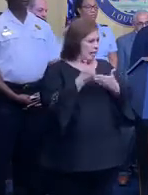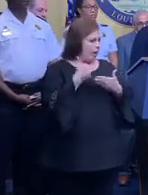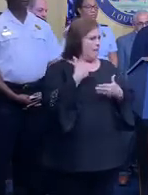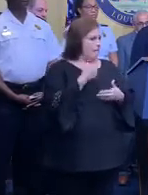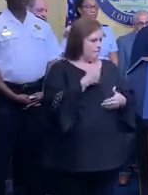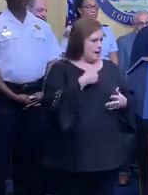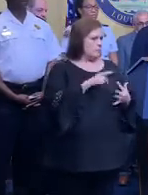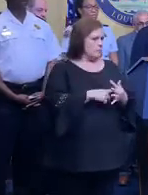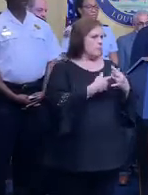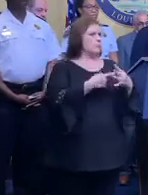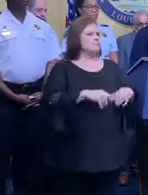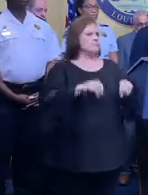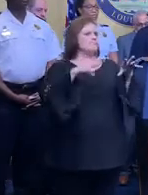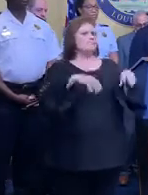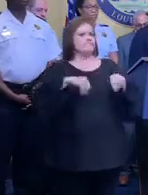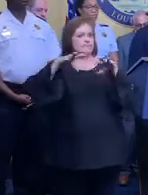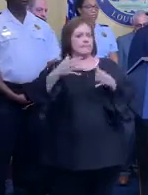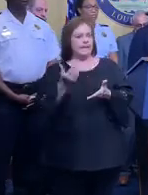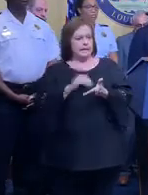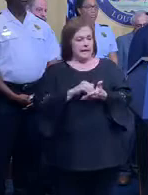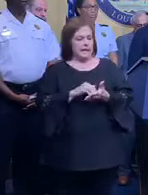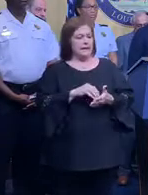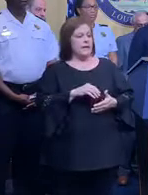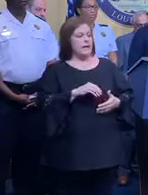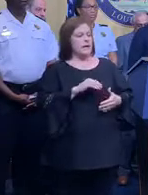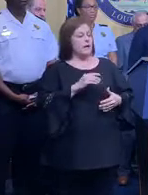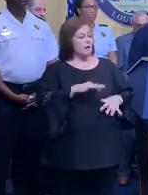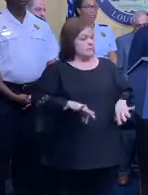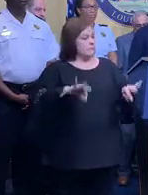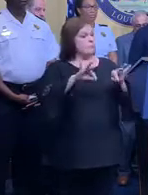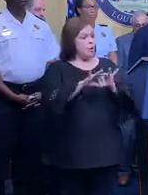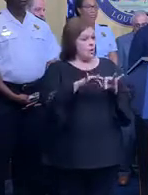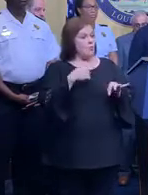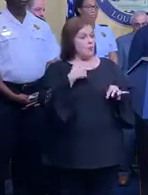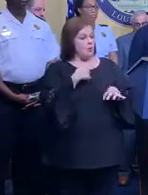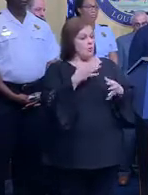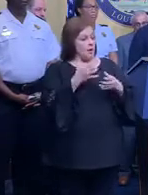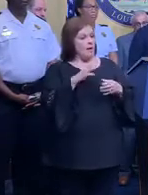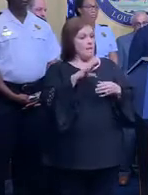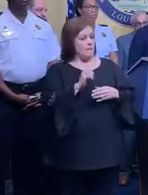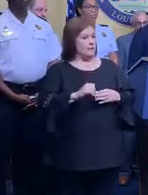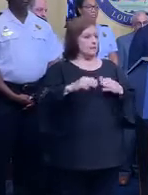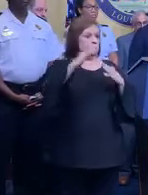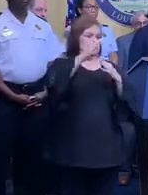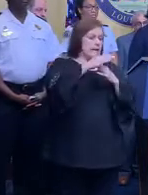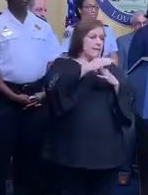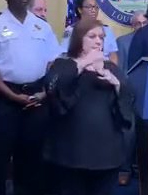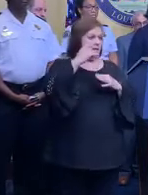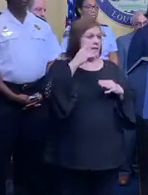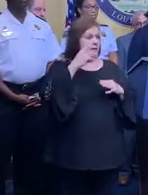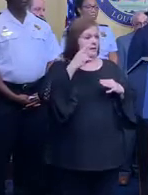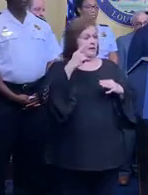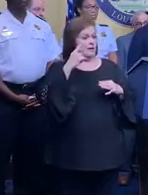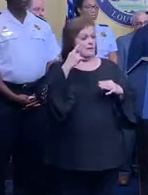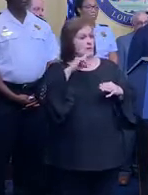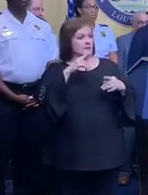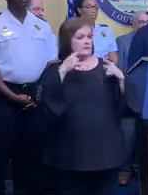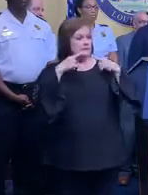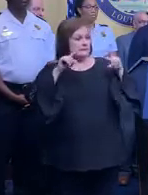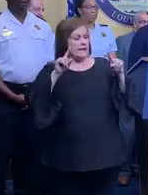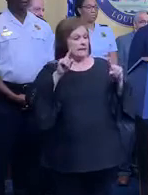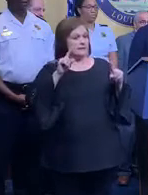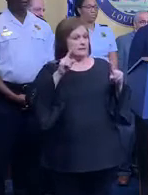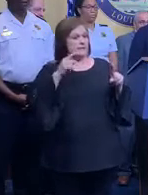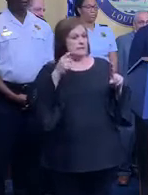so. Safety is a core value at Entergy, and we want that to be a top priority for you too. That's why we urge you and your families